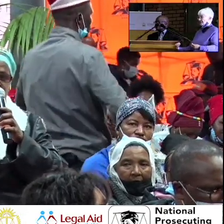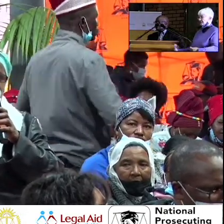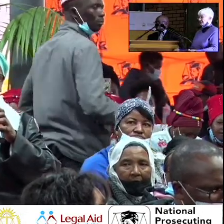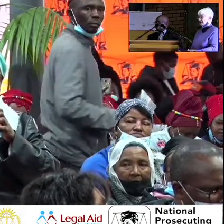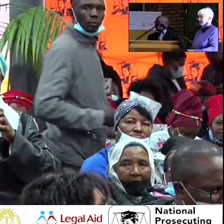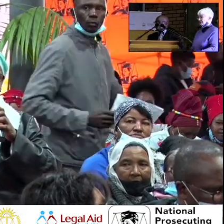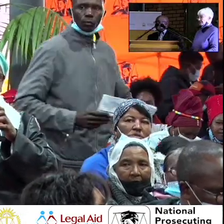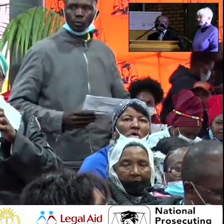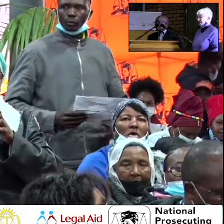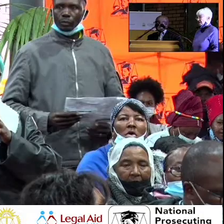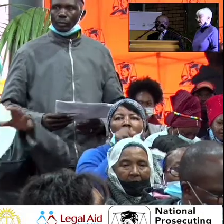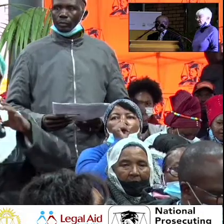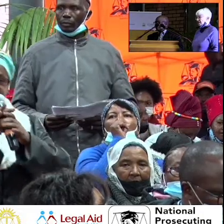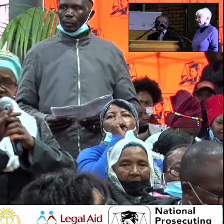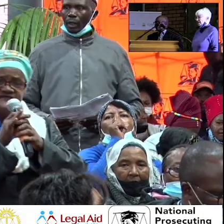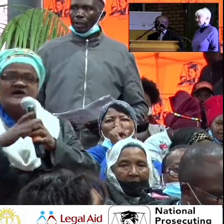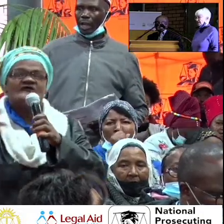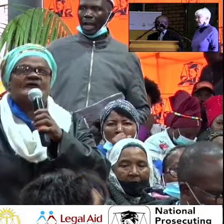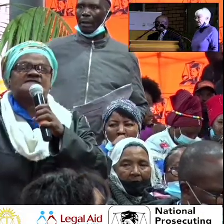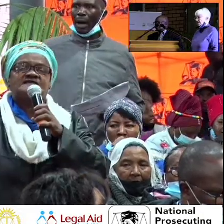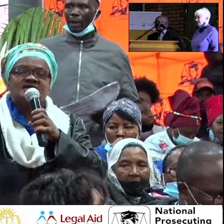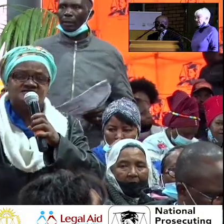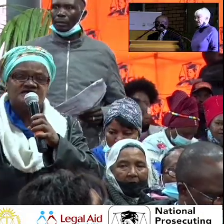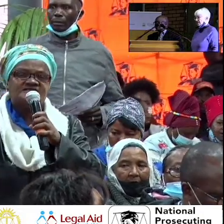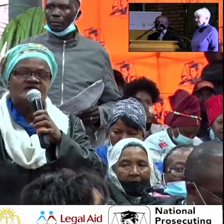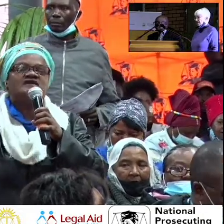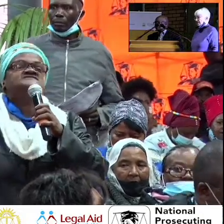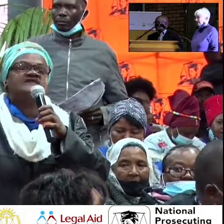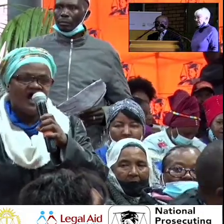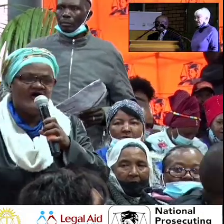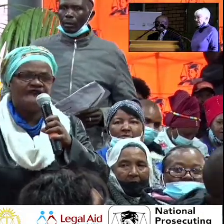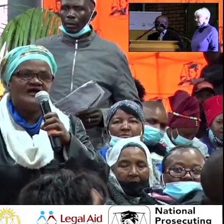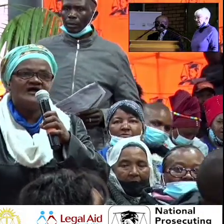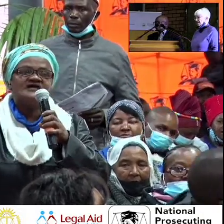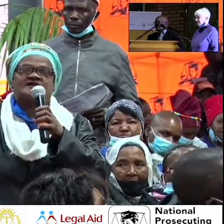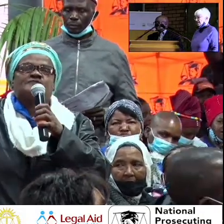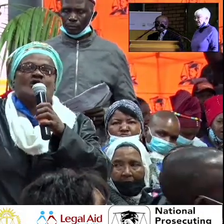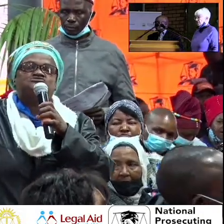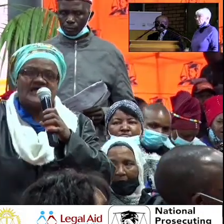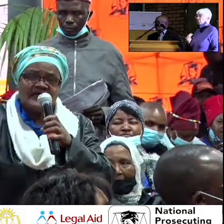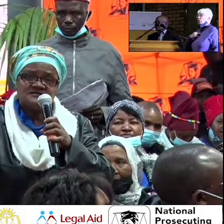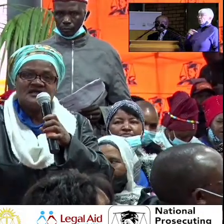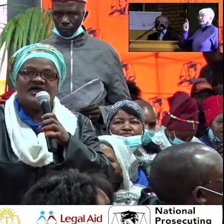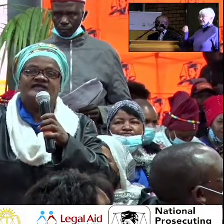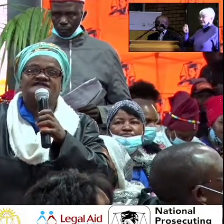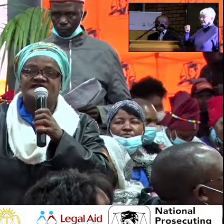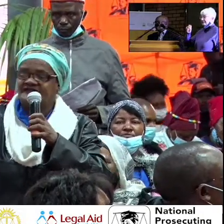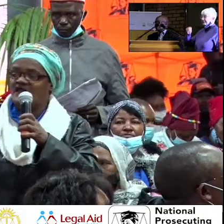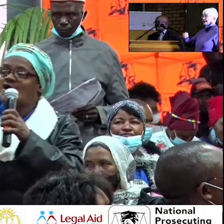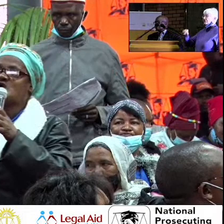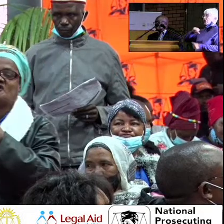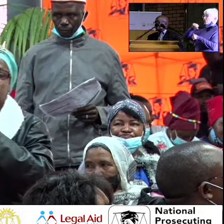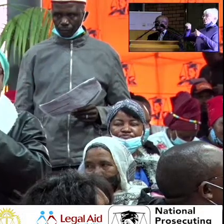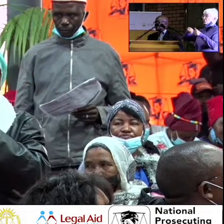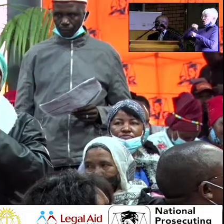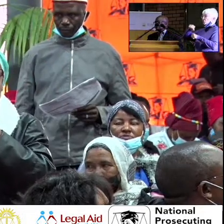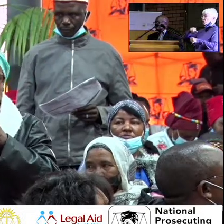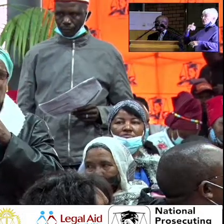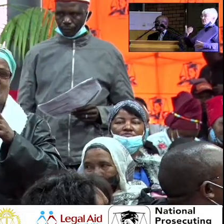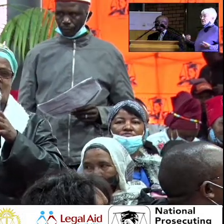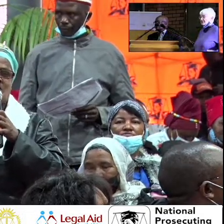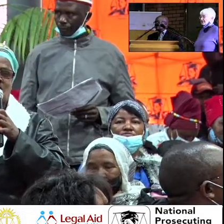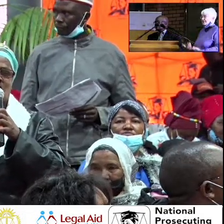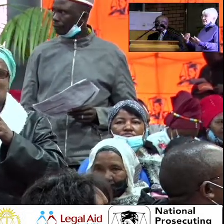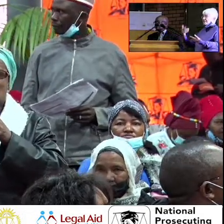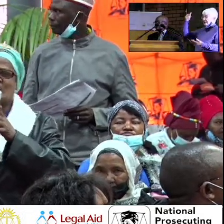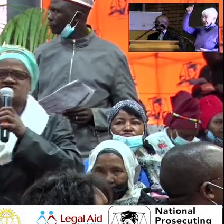child. We need facilities in Delft that protect and that occur to our